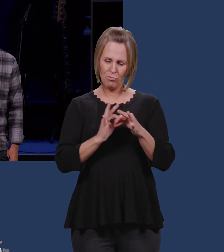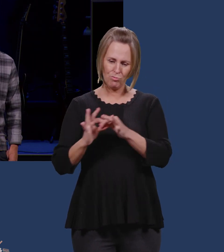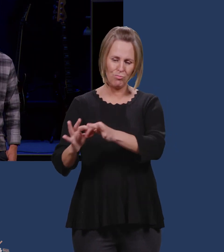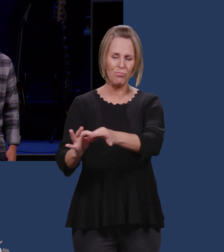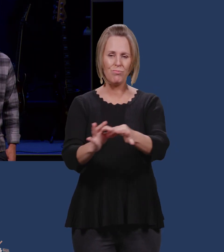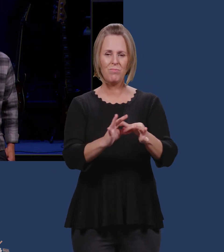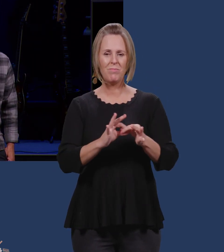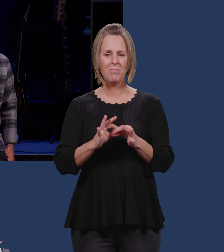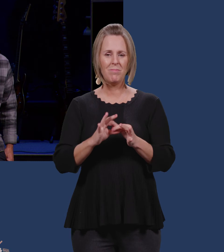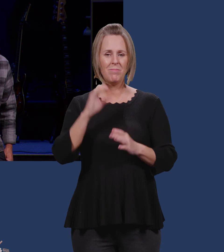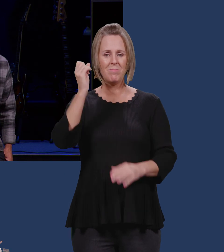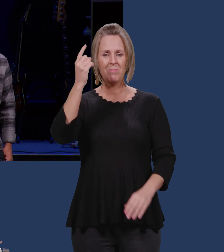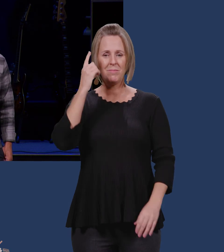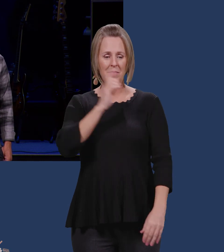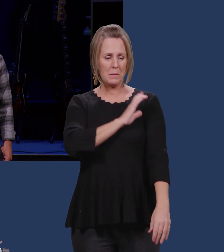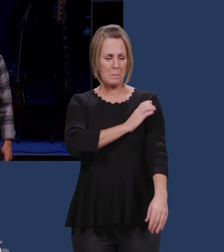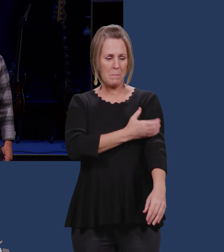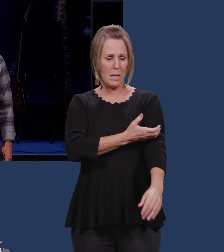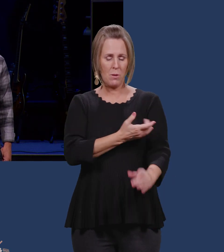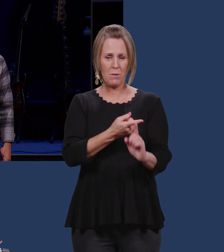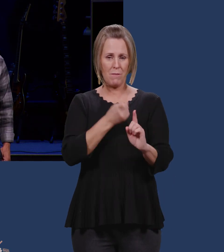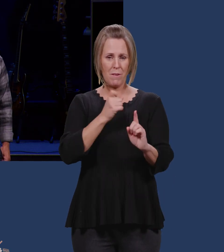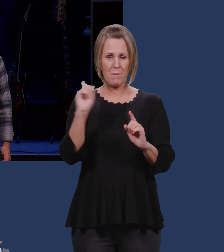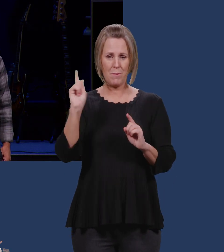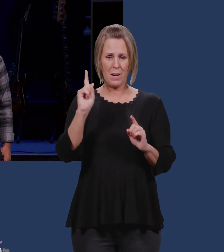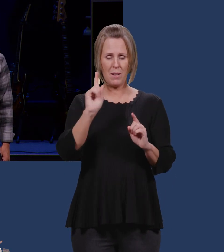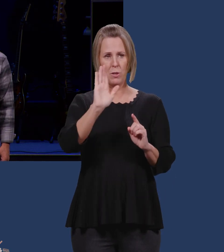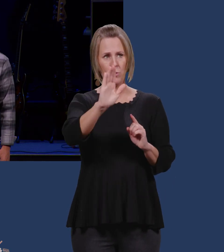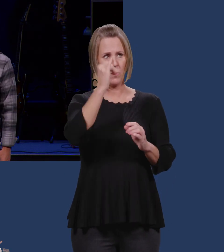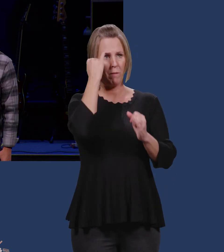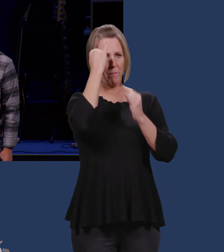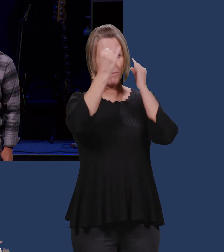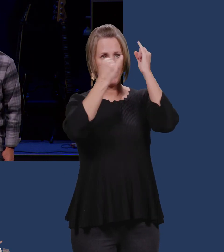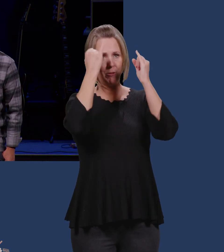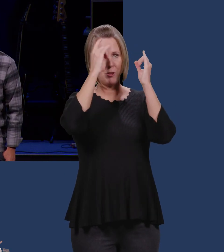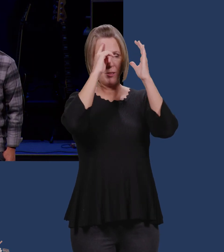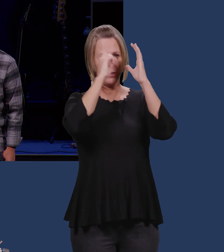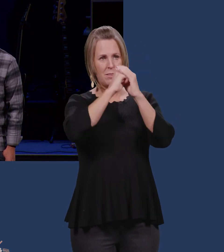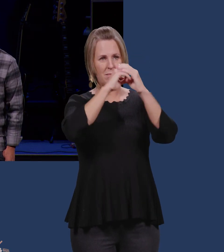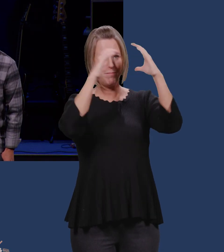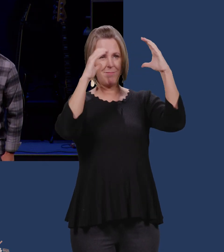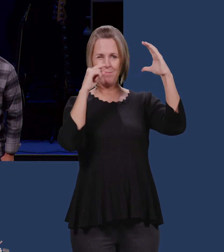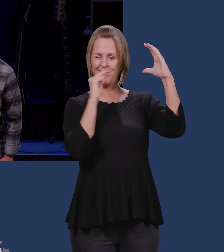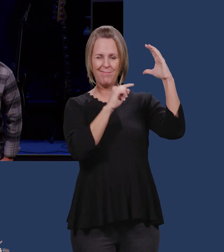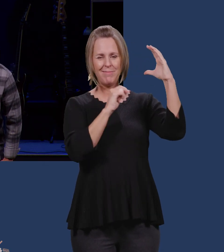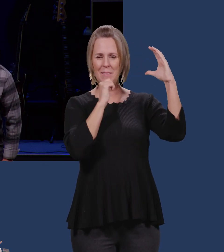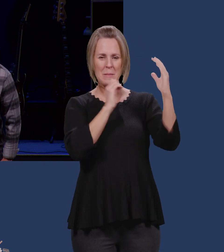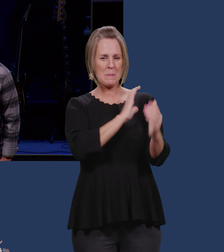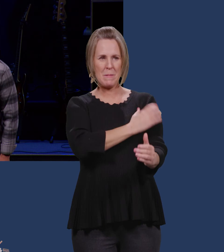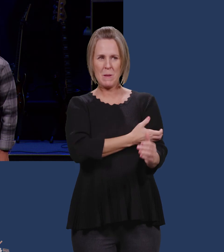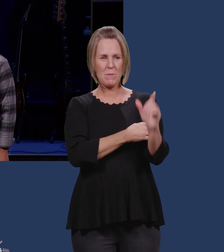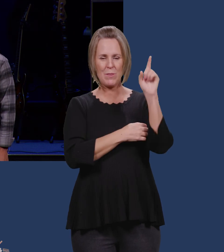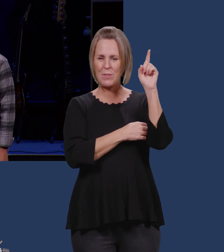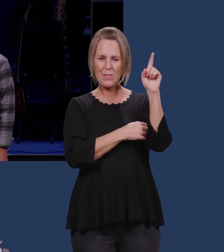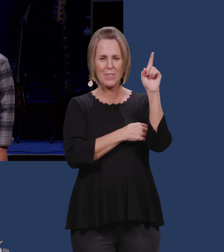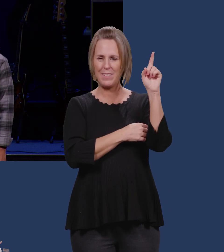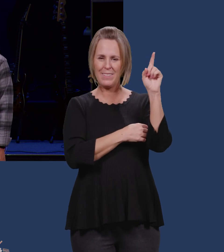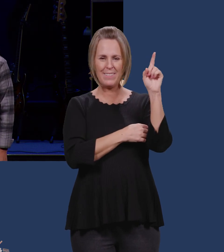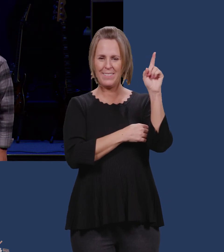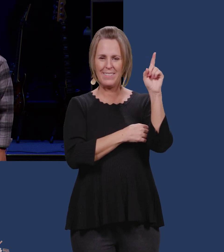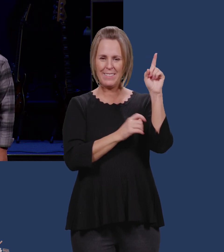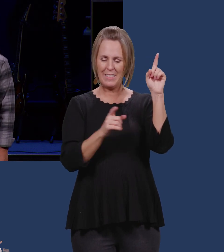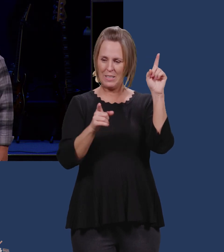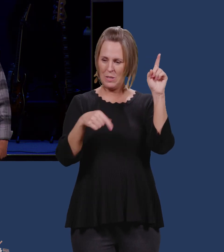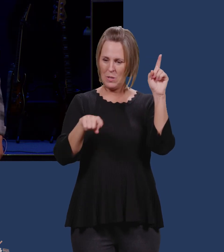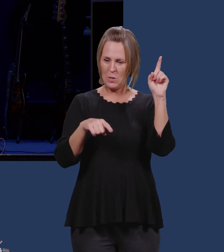But the power is not in the imagined Jesus that we come up with. The power is not in the Jesus that